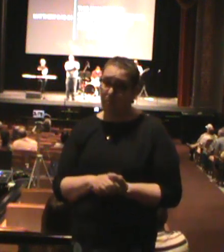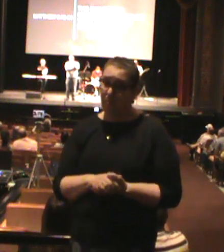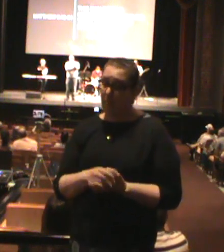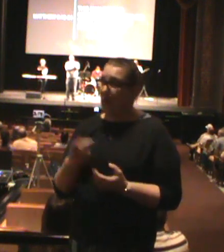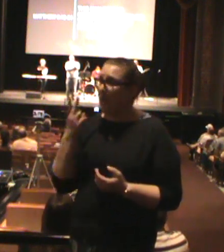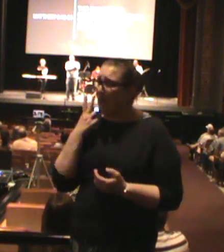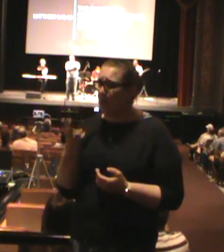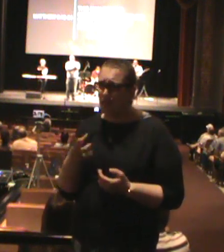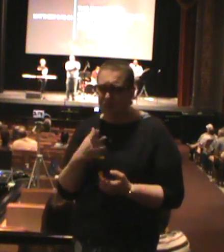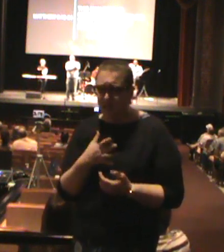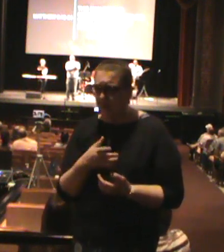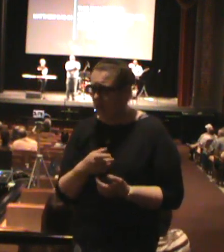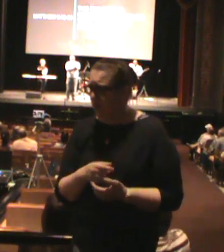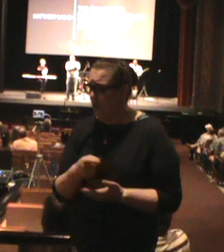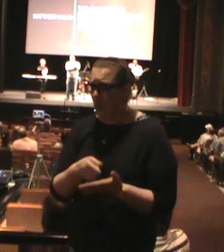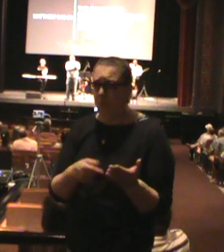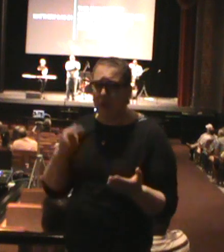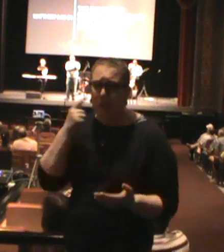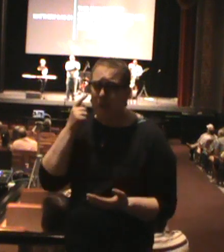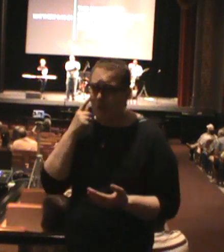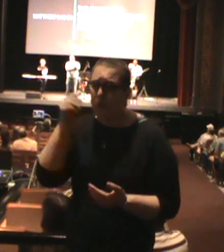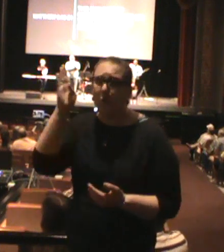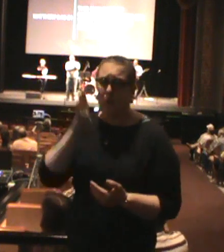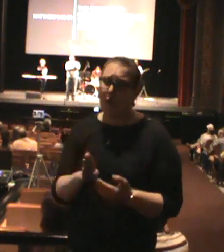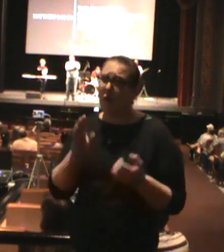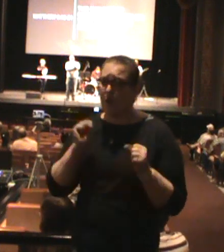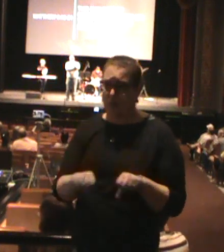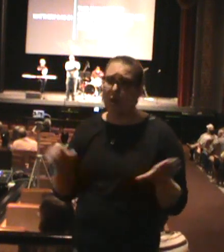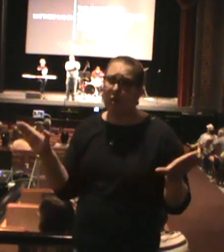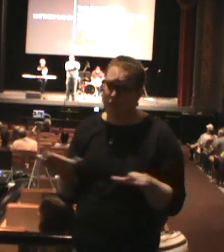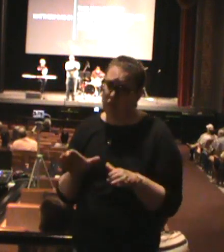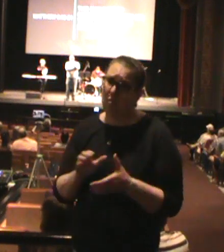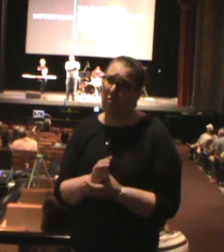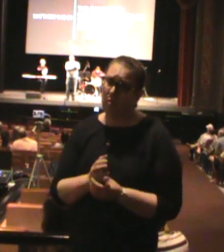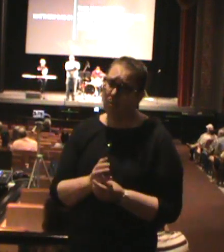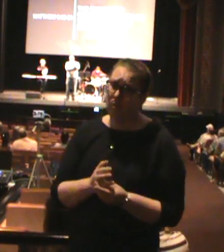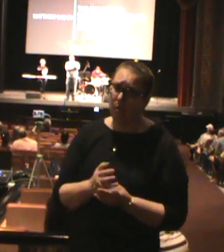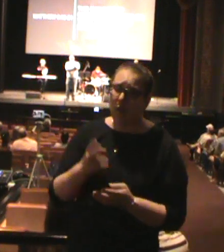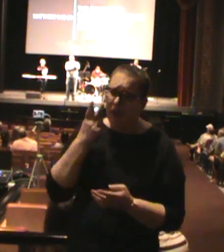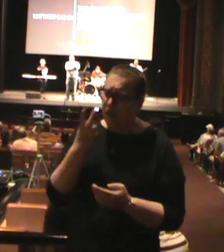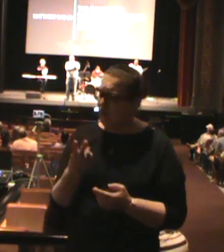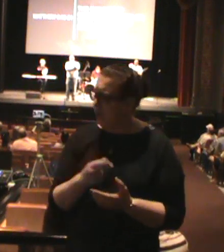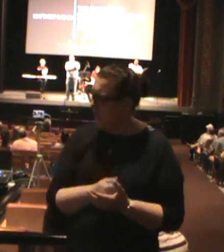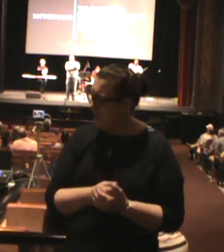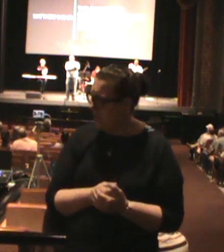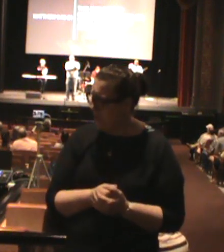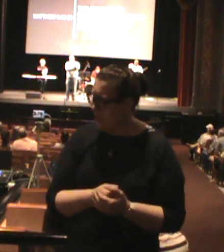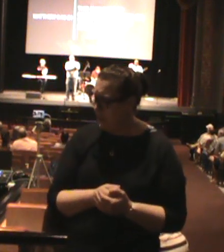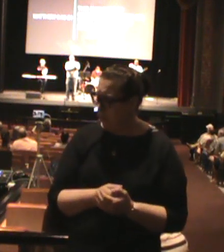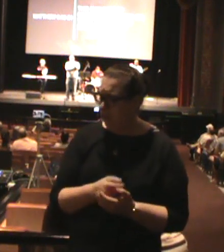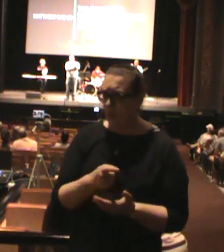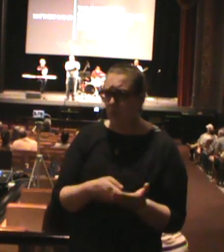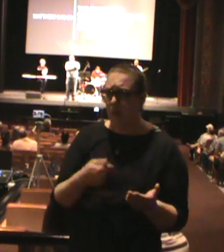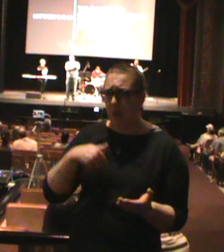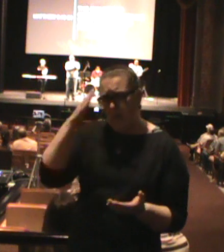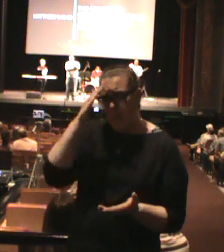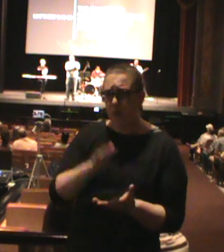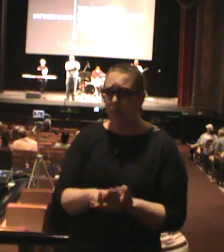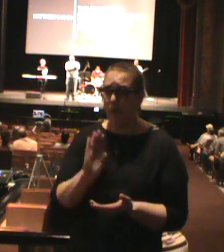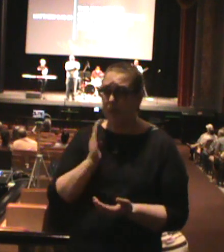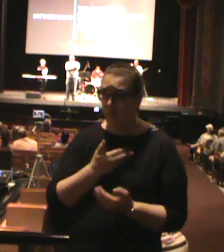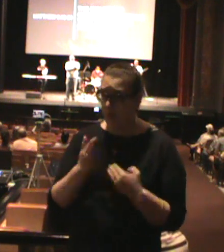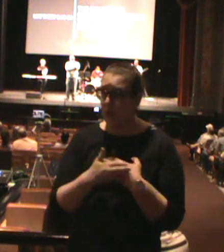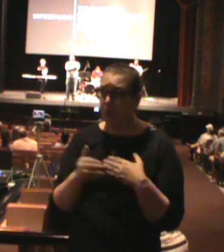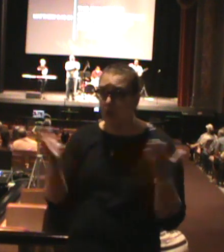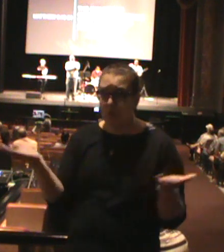at what I know that God can do. I look at what that I believe we're called to do here in the well.